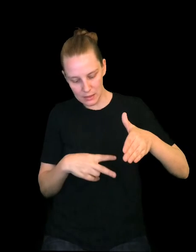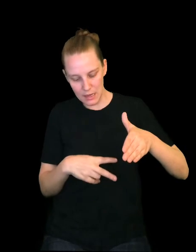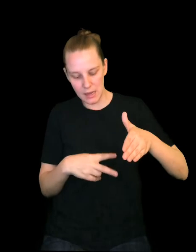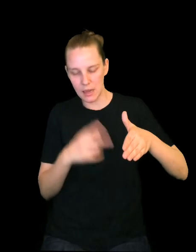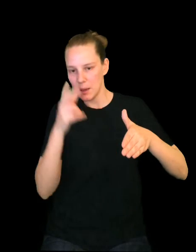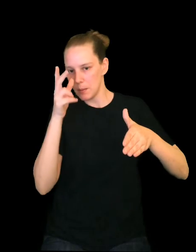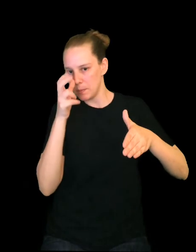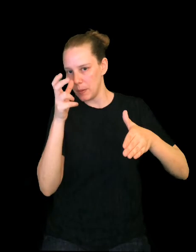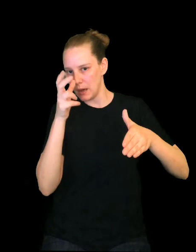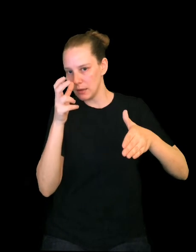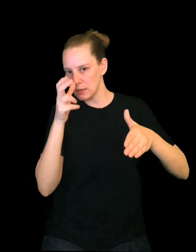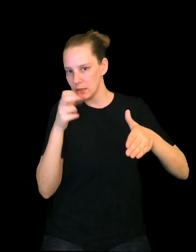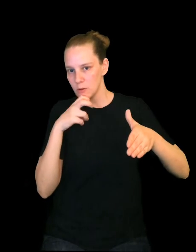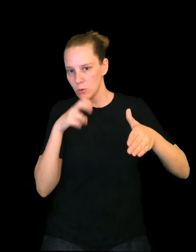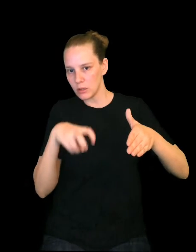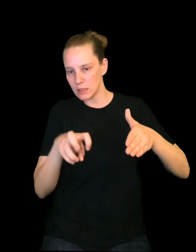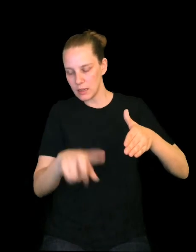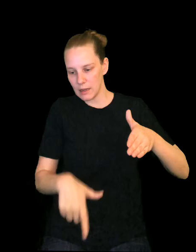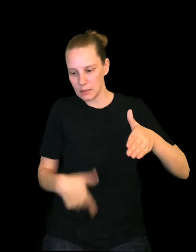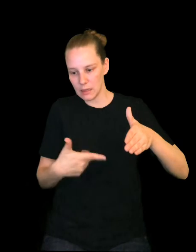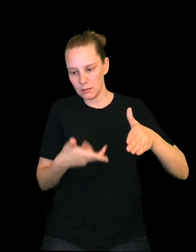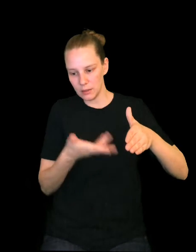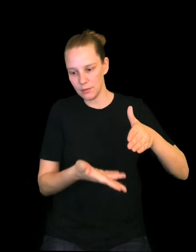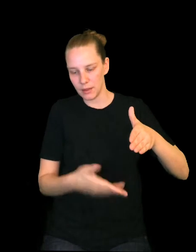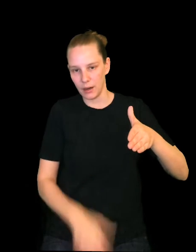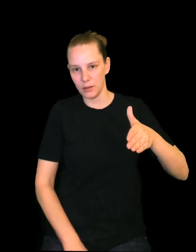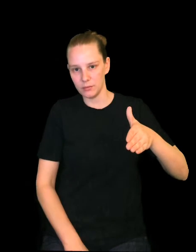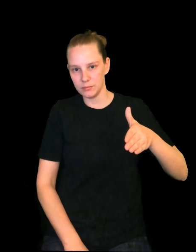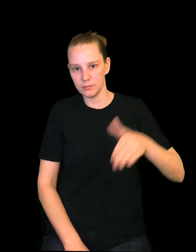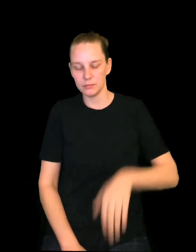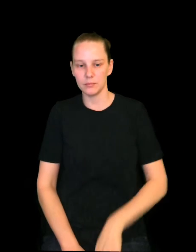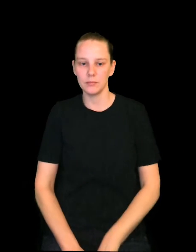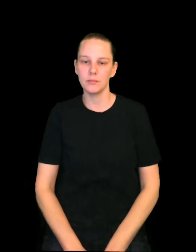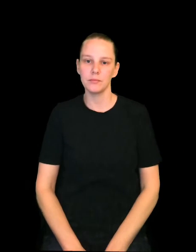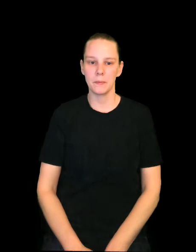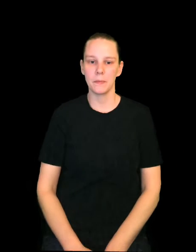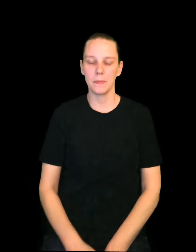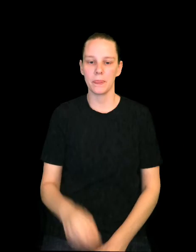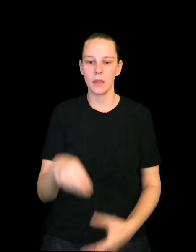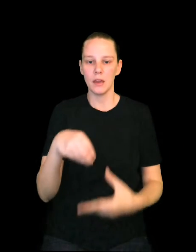and see bugs or snakes that live there.